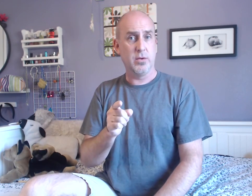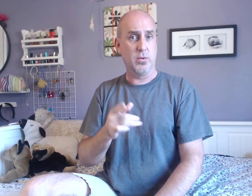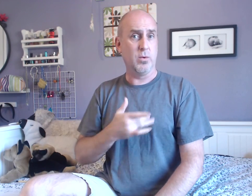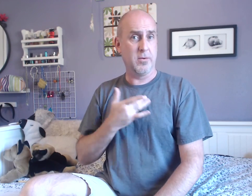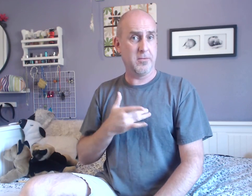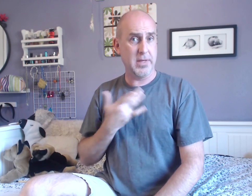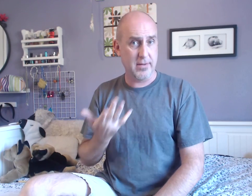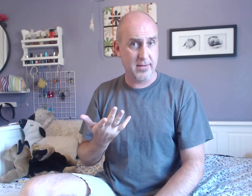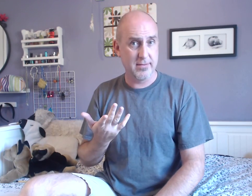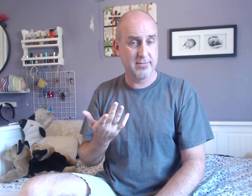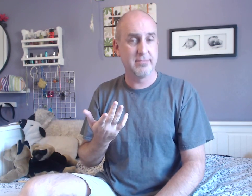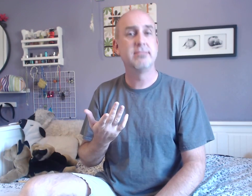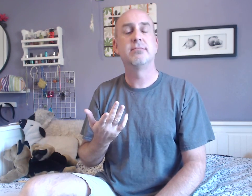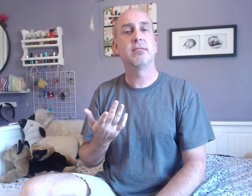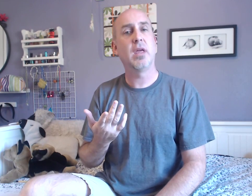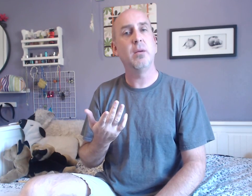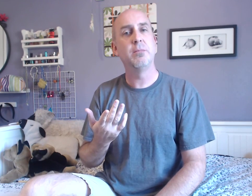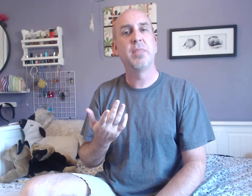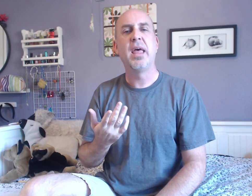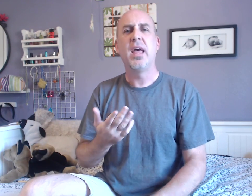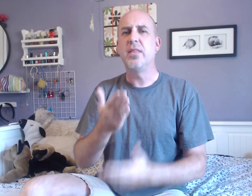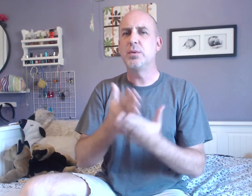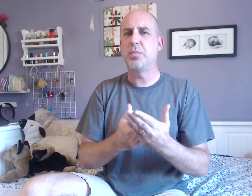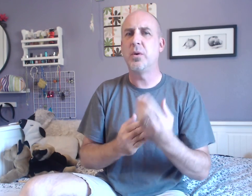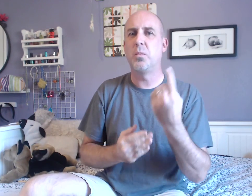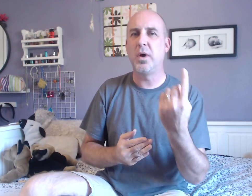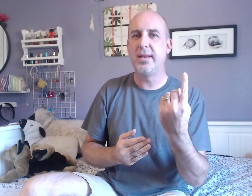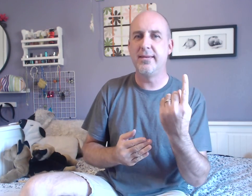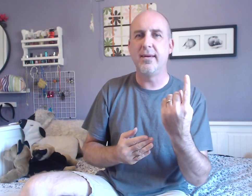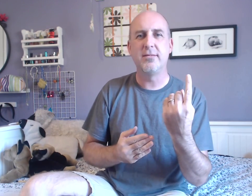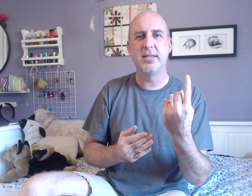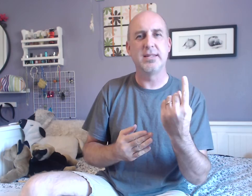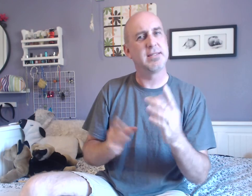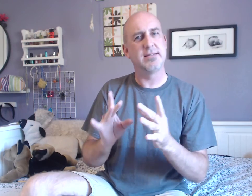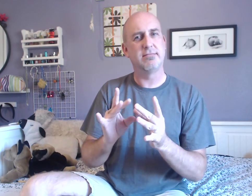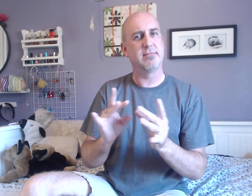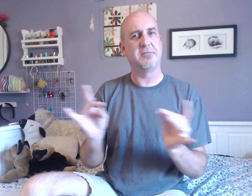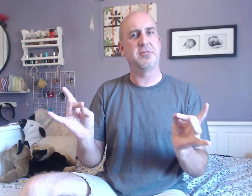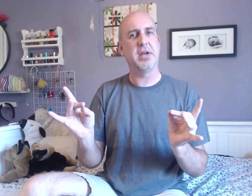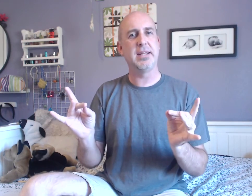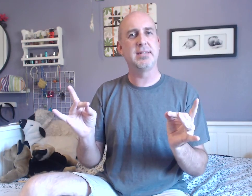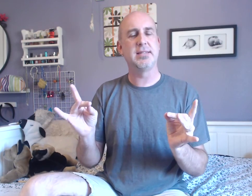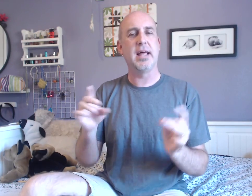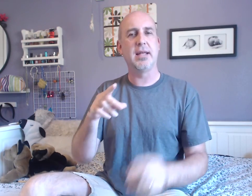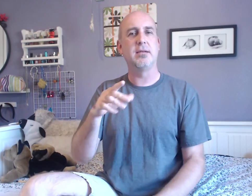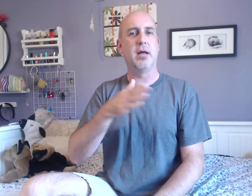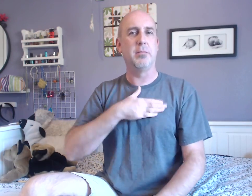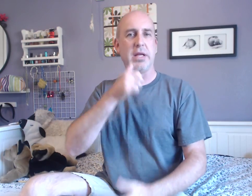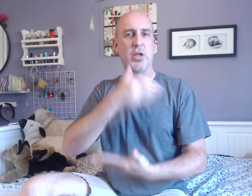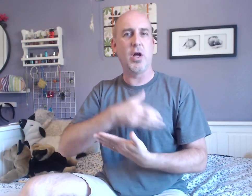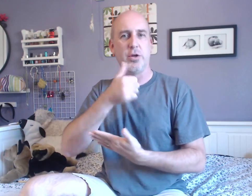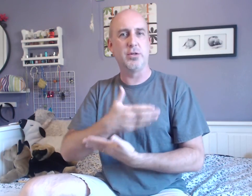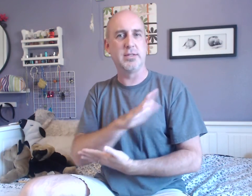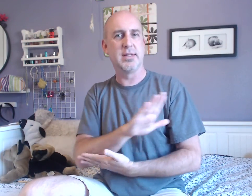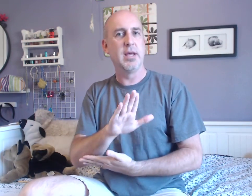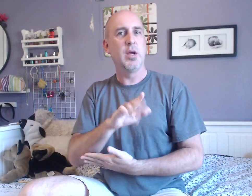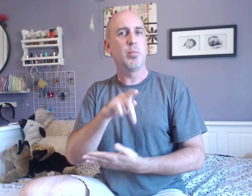you feel. Okay, and that was part one of this phrase that my daughter's